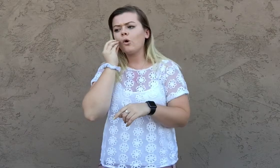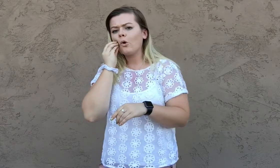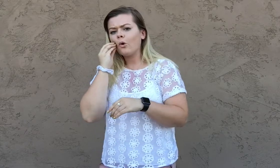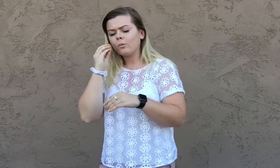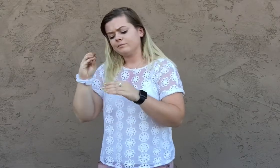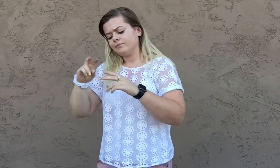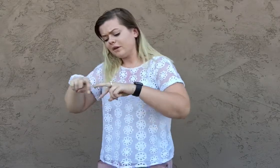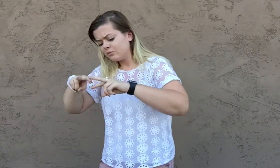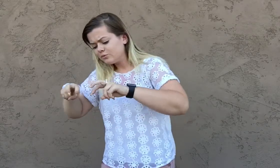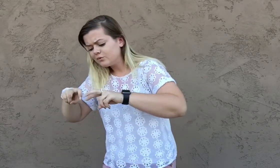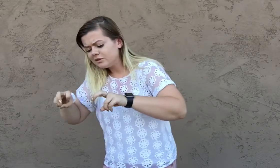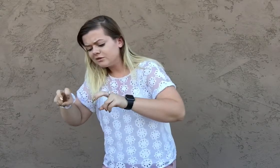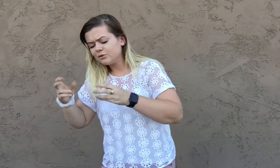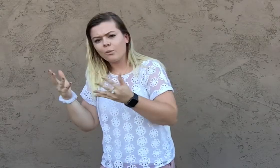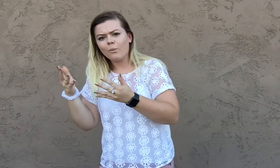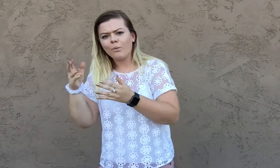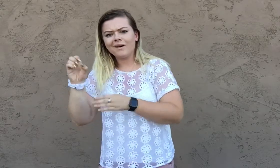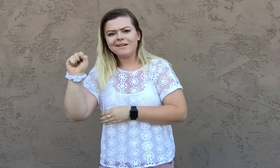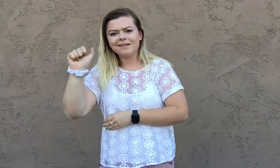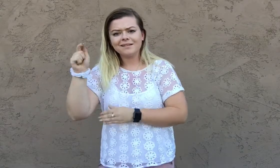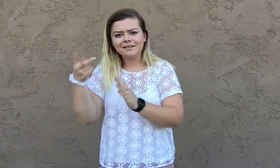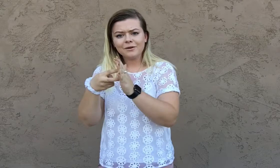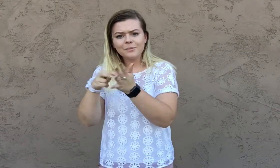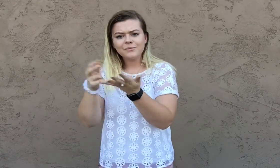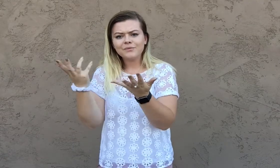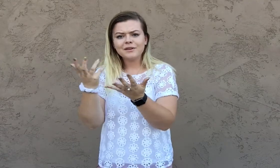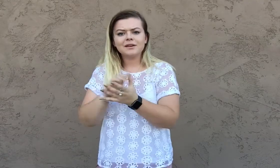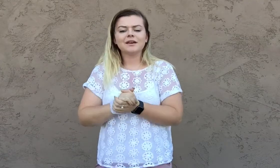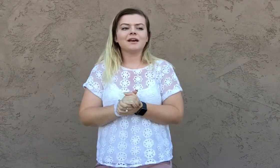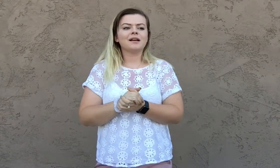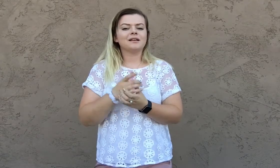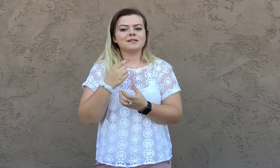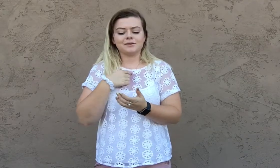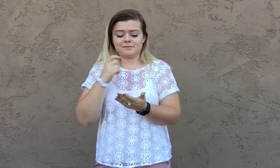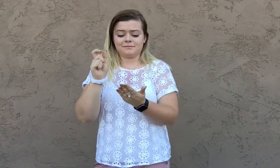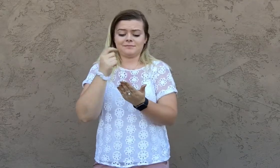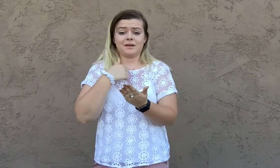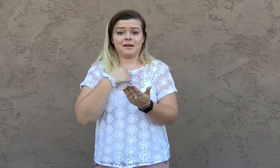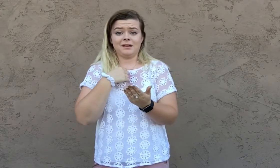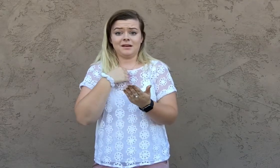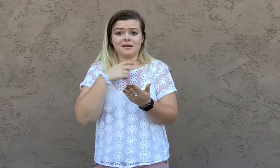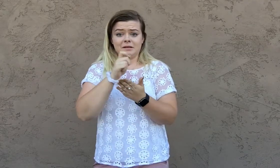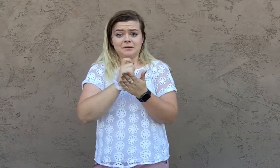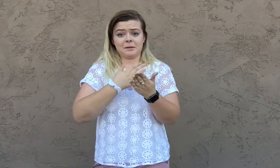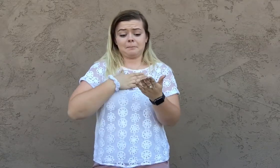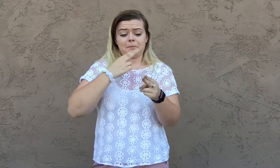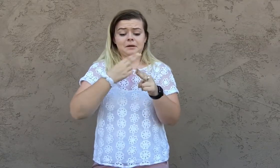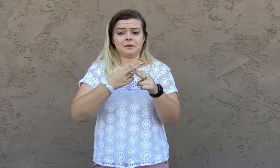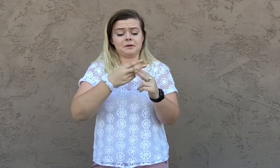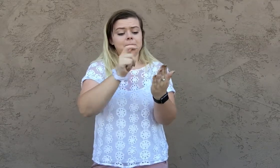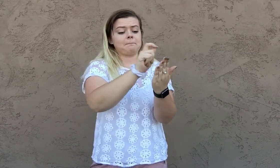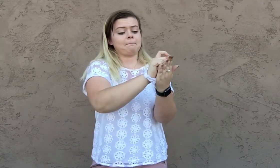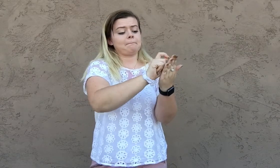So I go home, I research what ASL means, and I wrote my